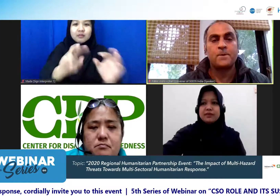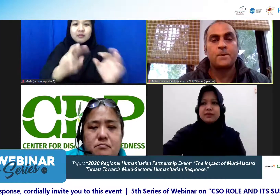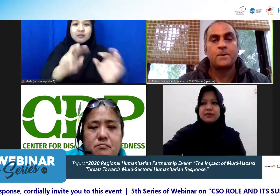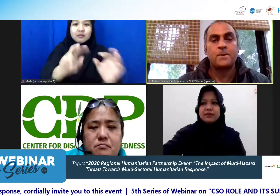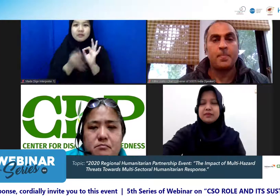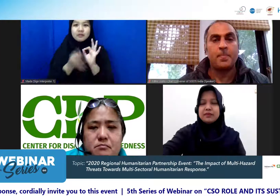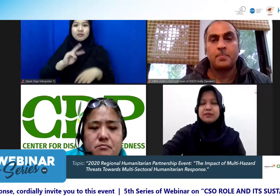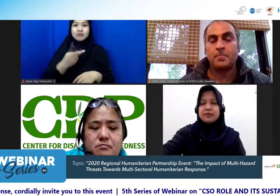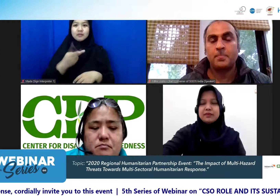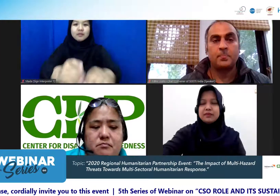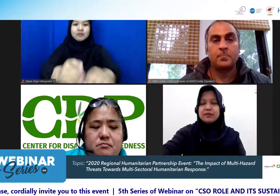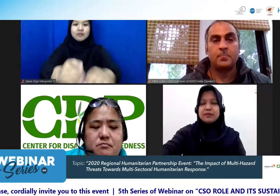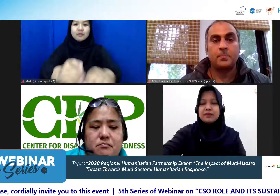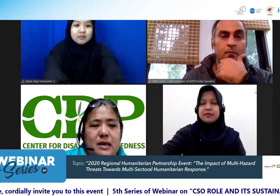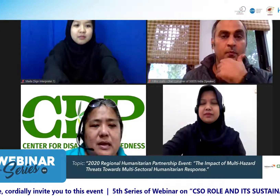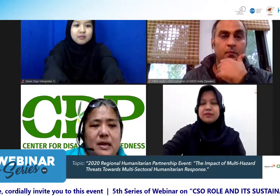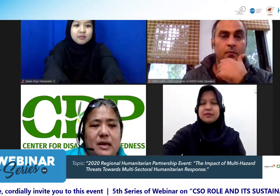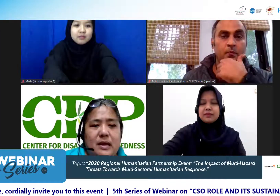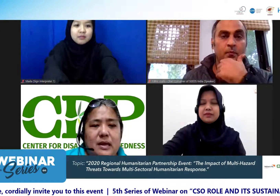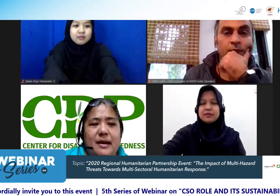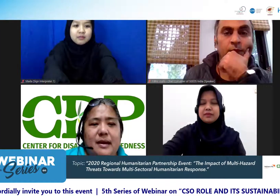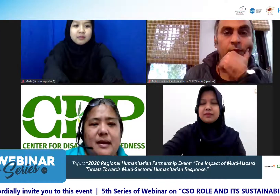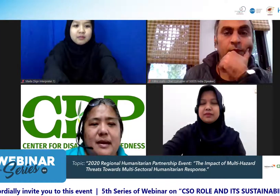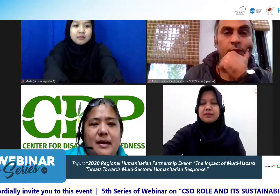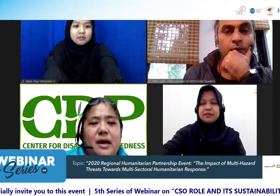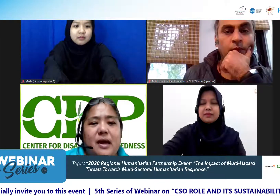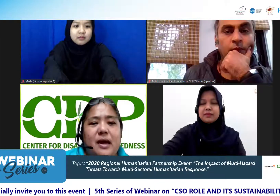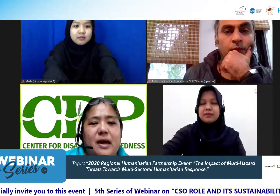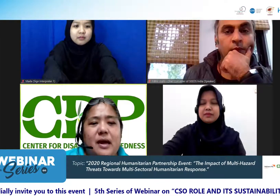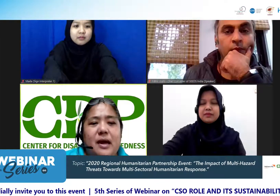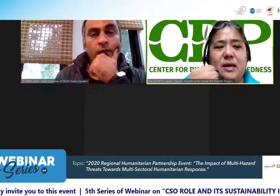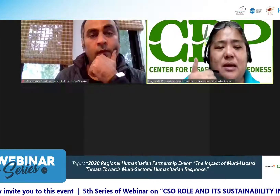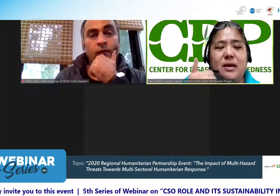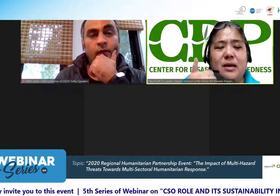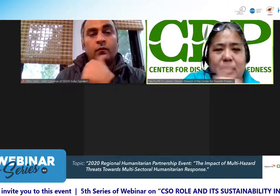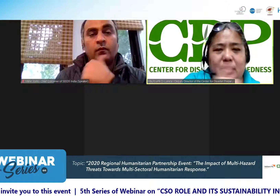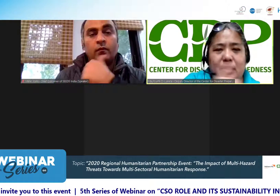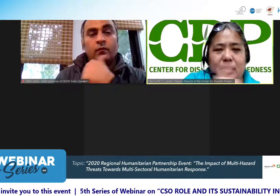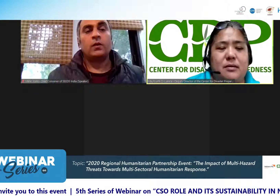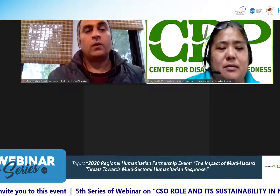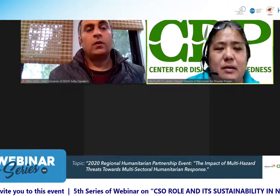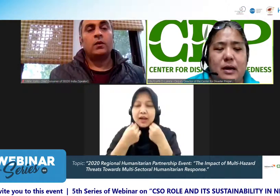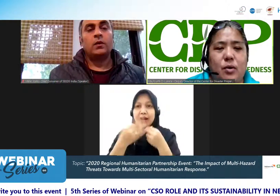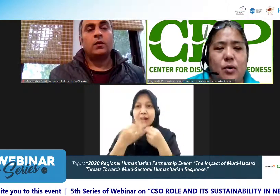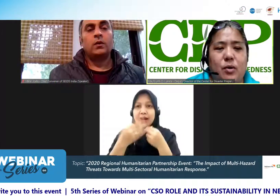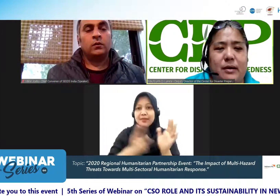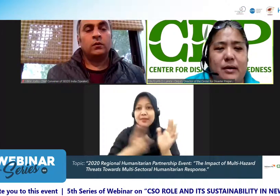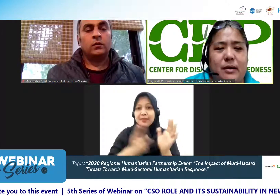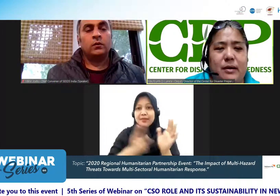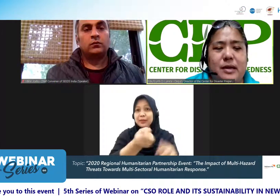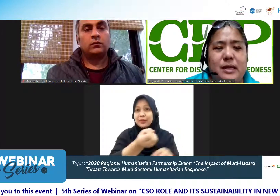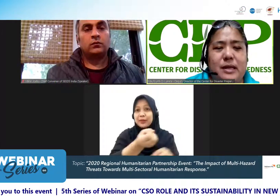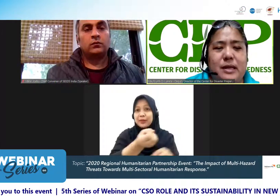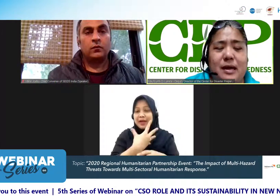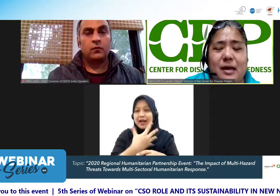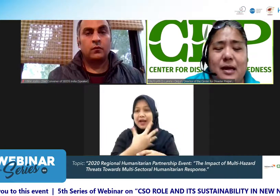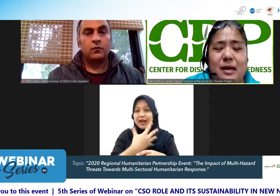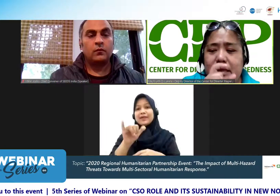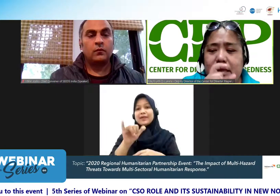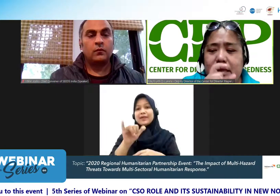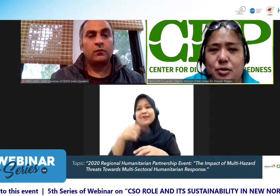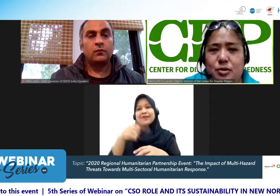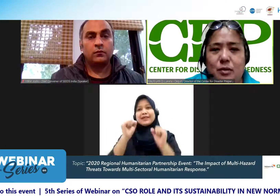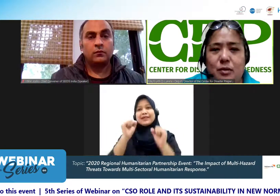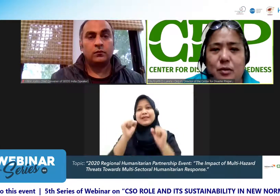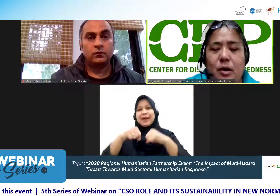thanks, Mihir. Mayforth, I can see. Yeah, I agree with me here with that, owning the community. And